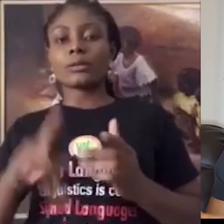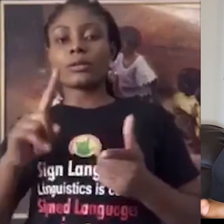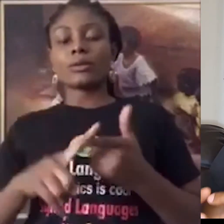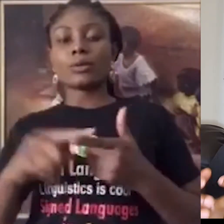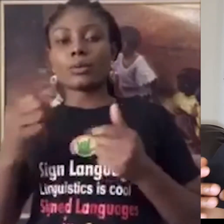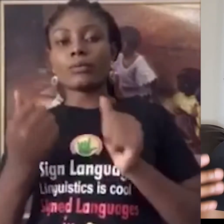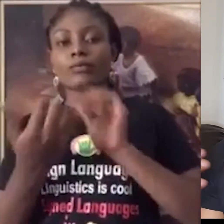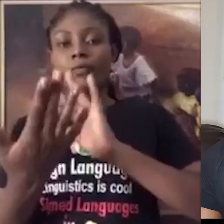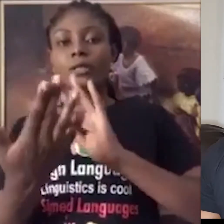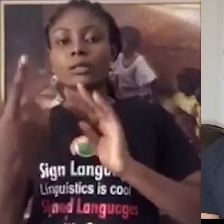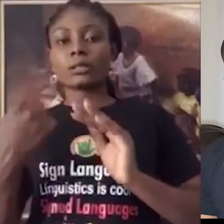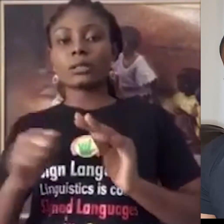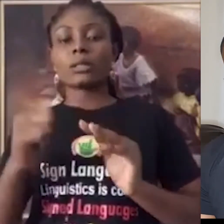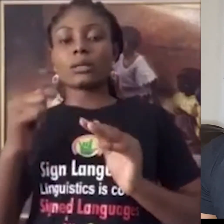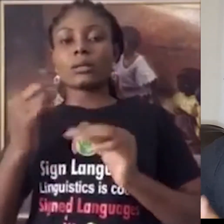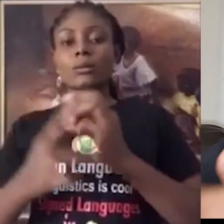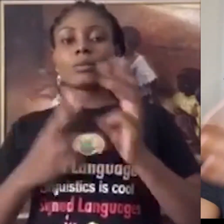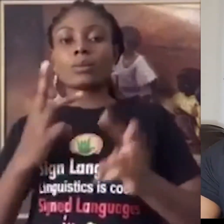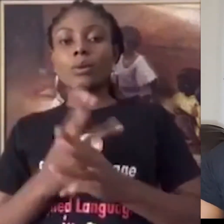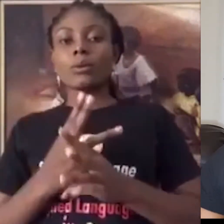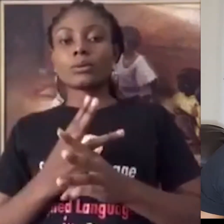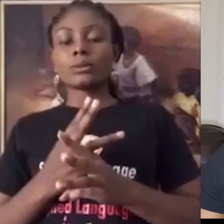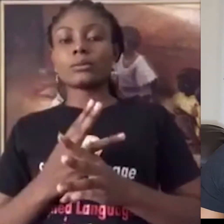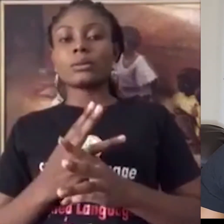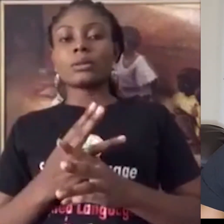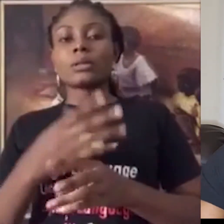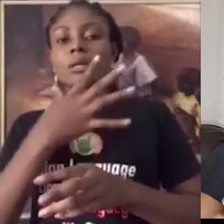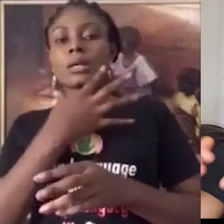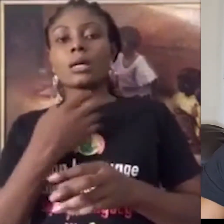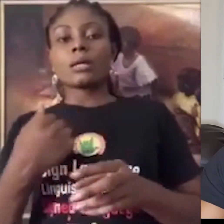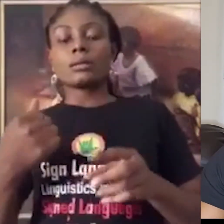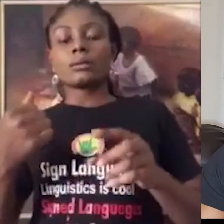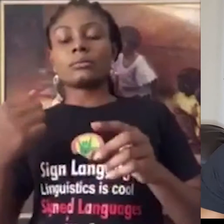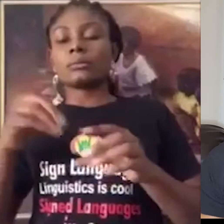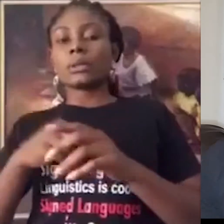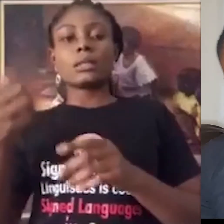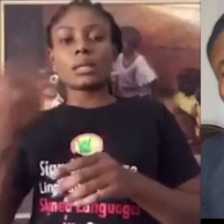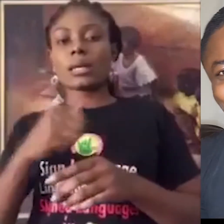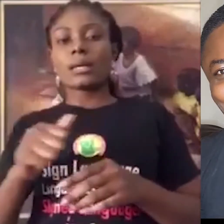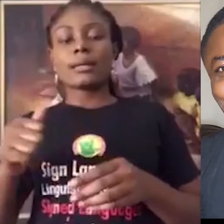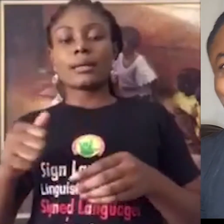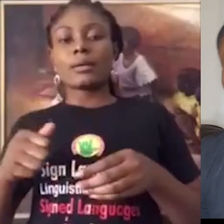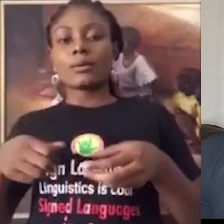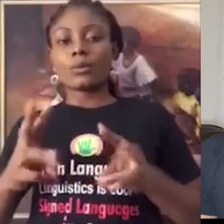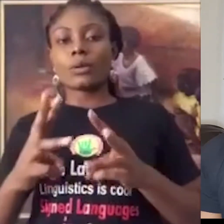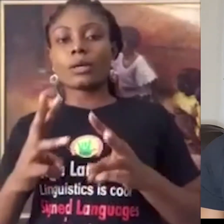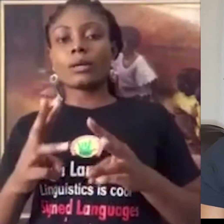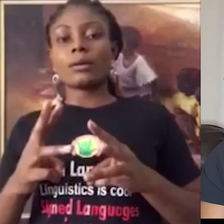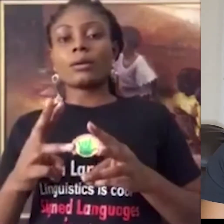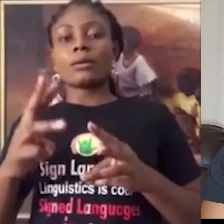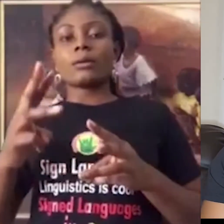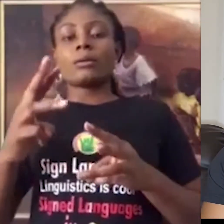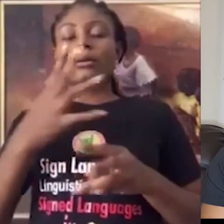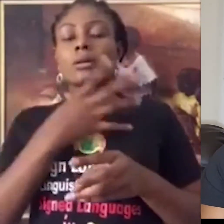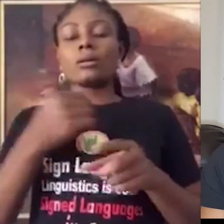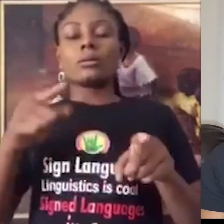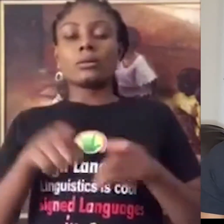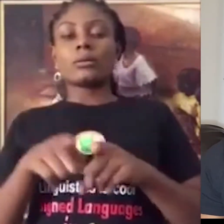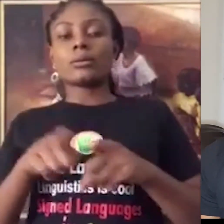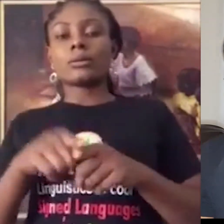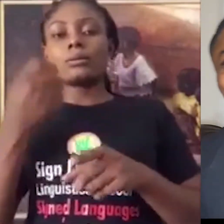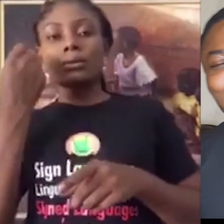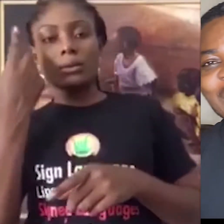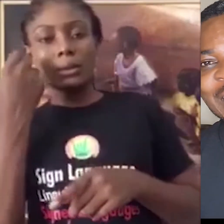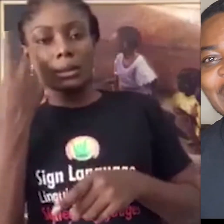child to face the world squarely and triangularly in any way that